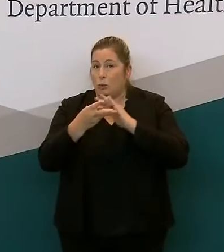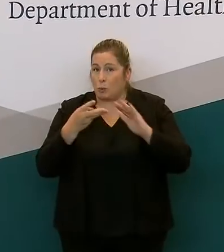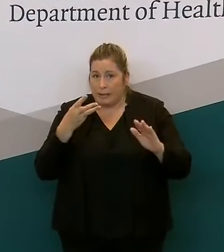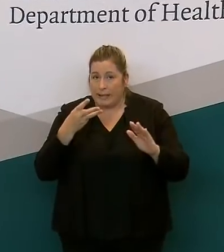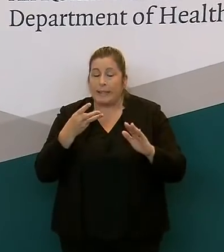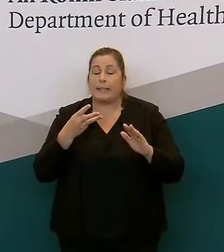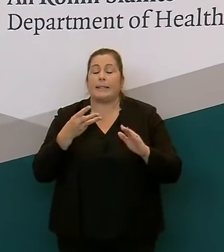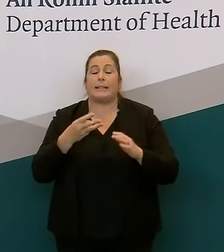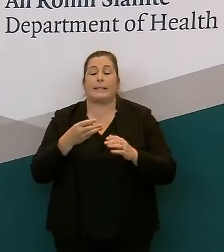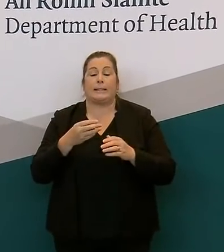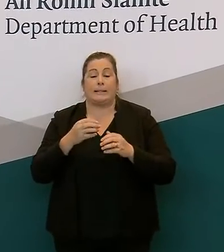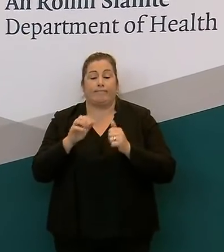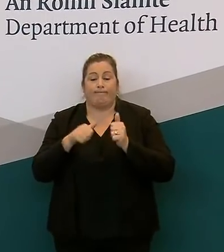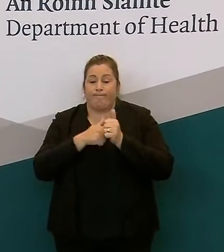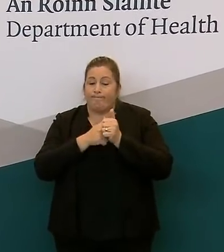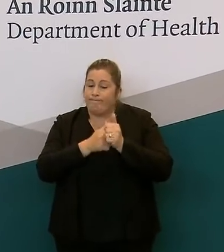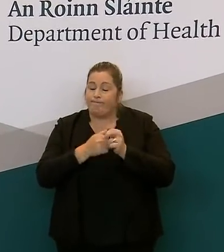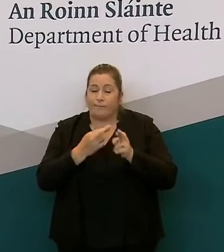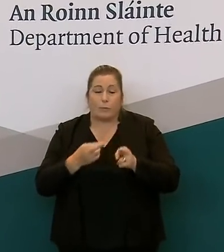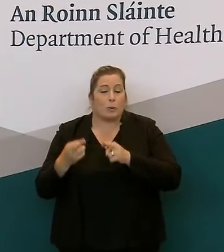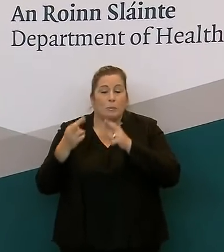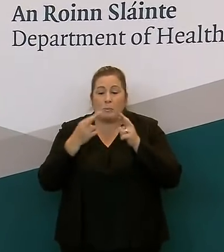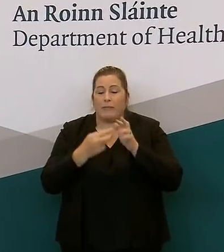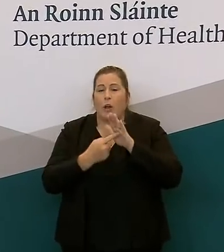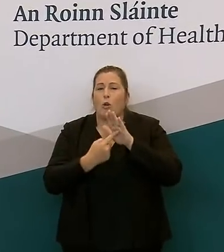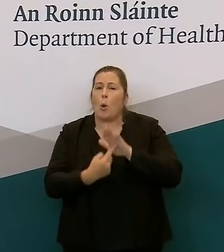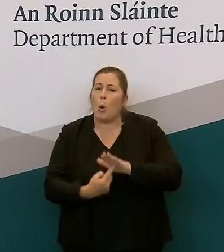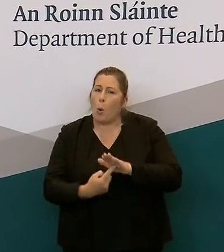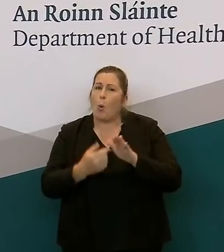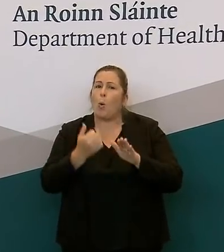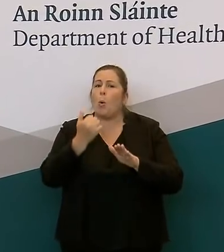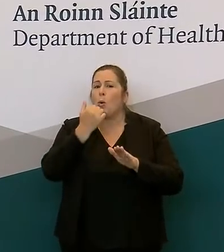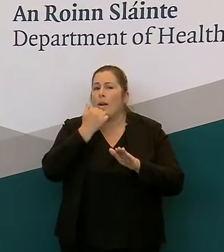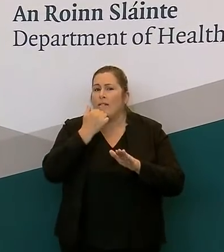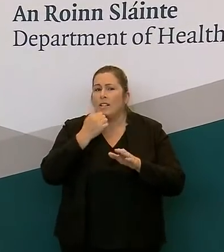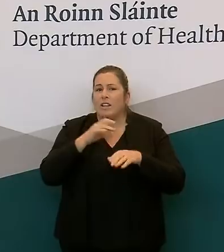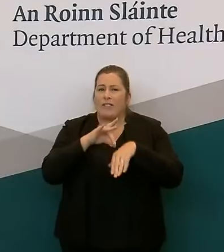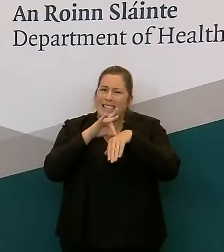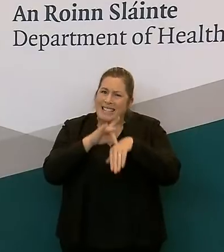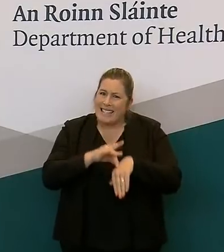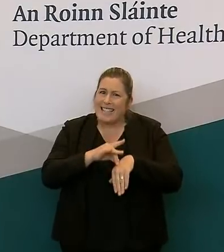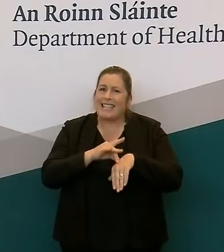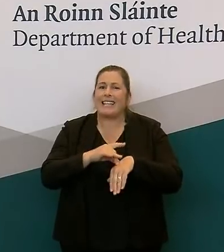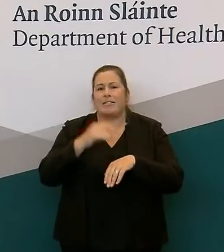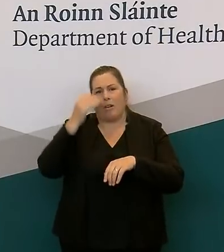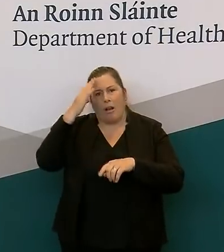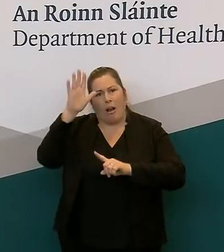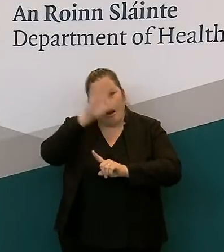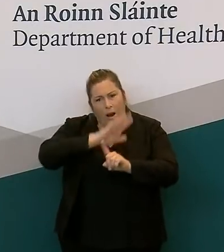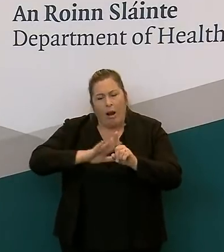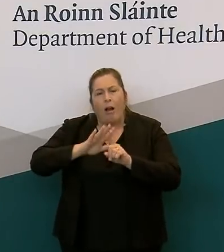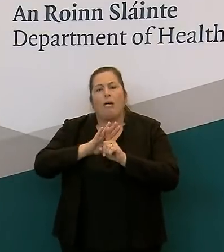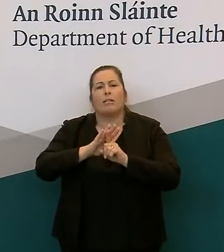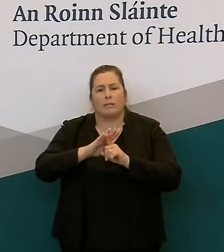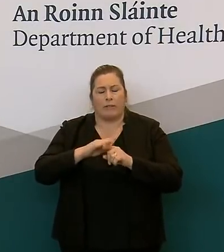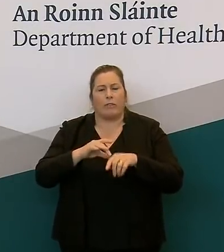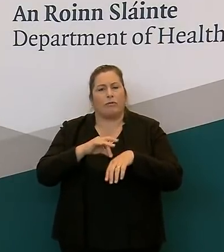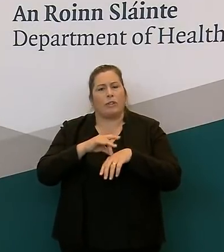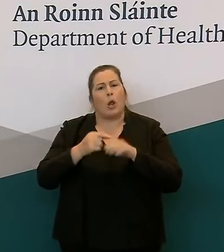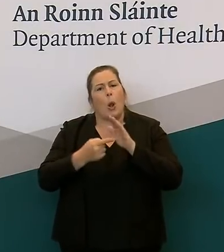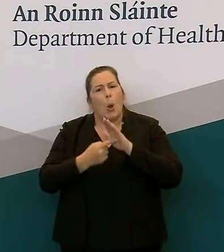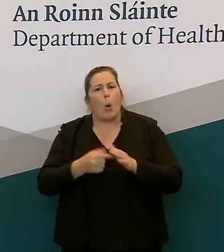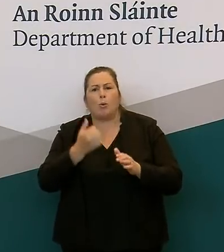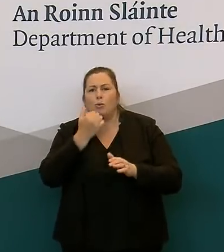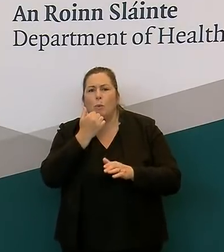emphasizing again the very low levels of disease in the wider population. So reporting very low numbers of new